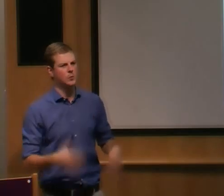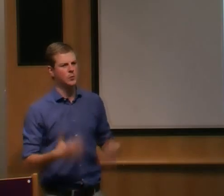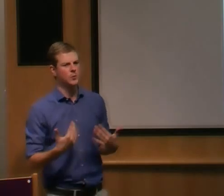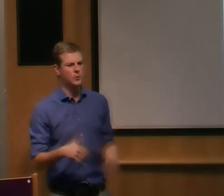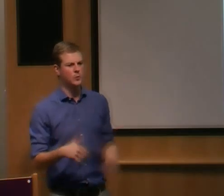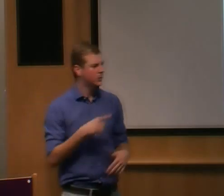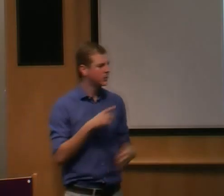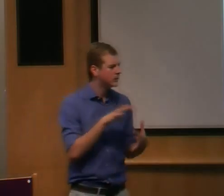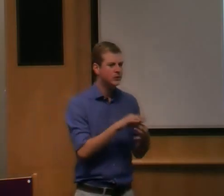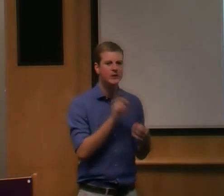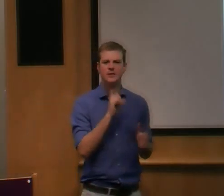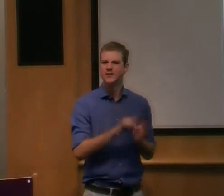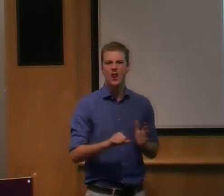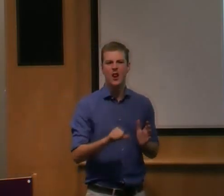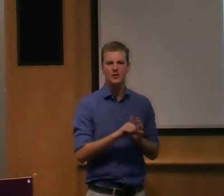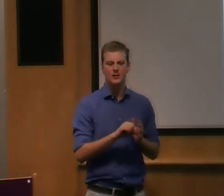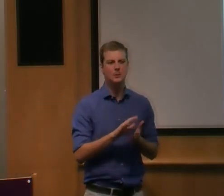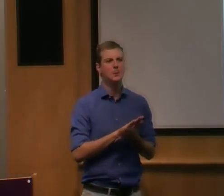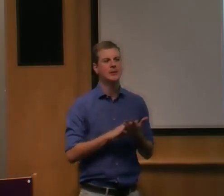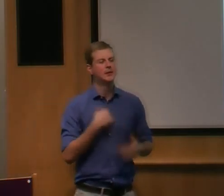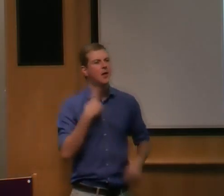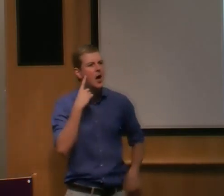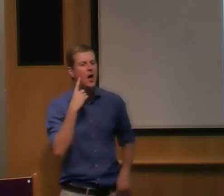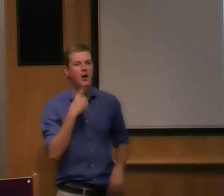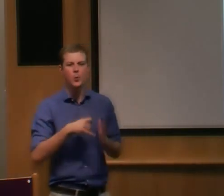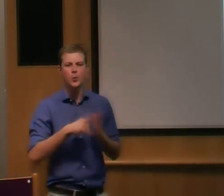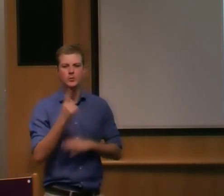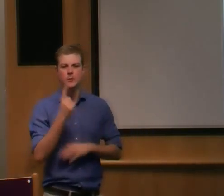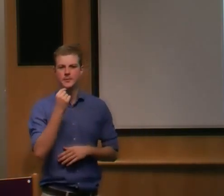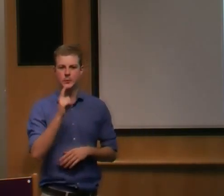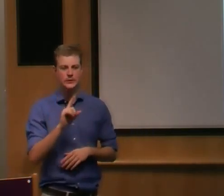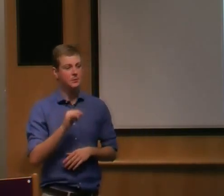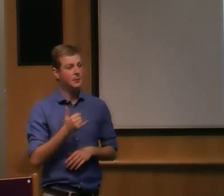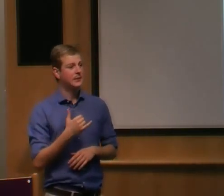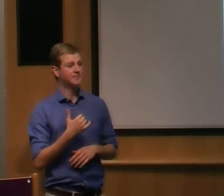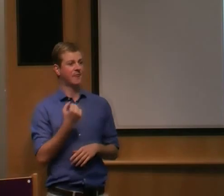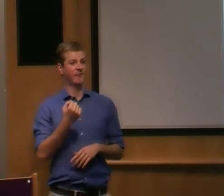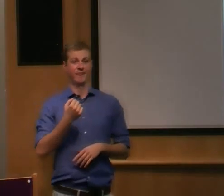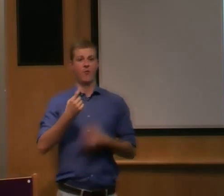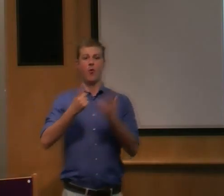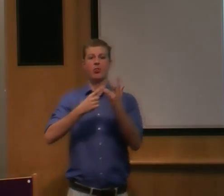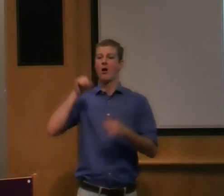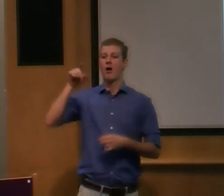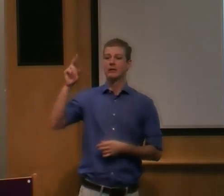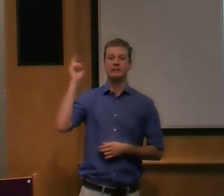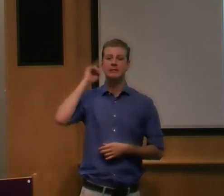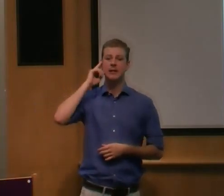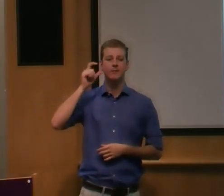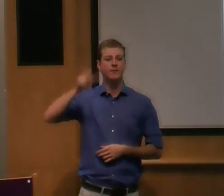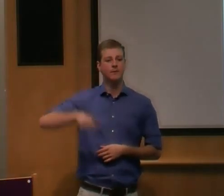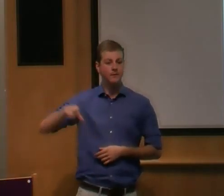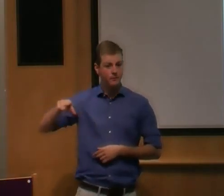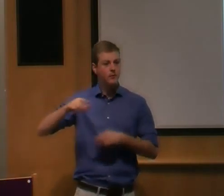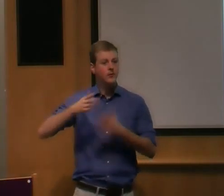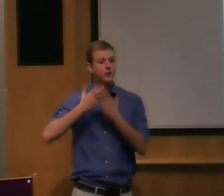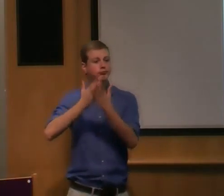and isolated as well. And it can, I know from my own experience, it can be very isolating to be one student in a university.